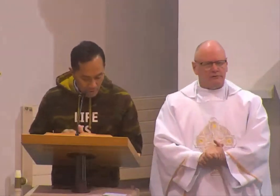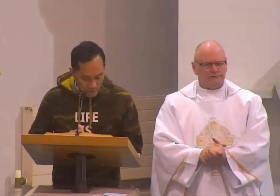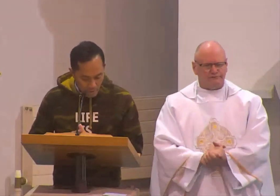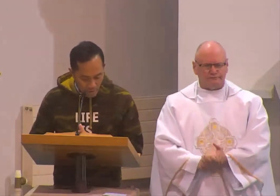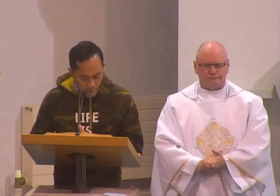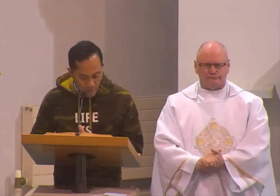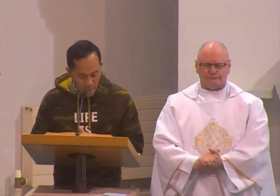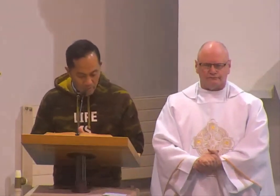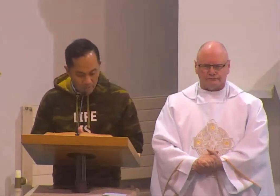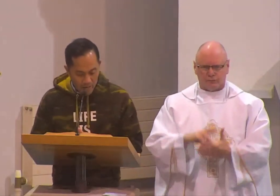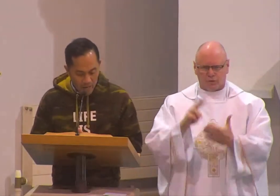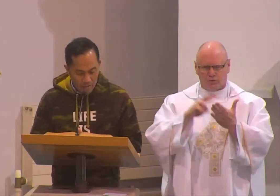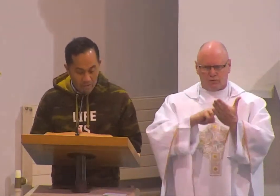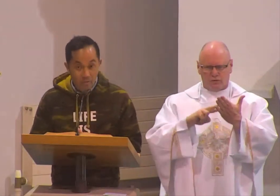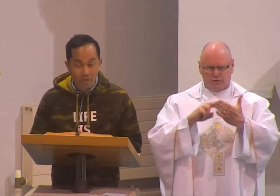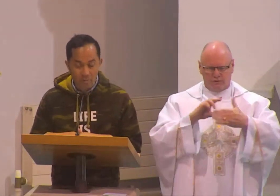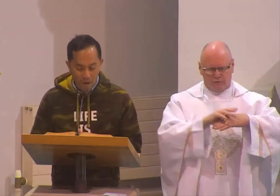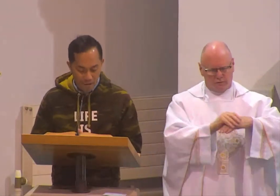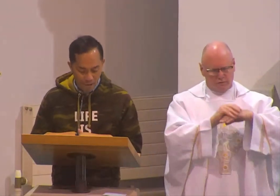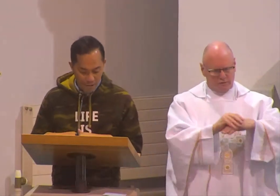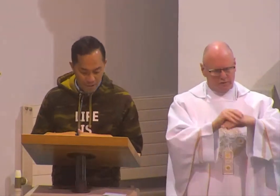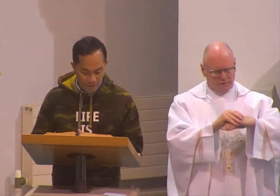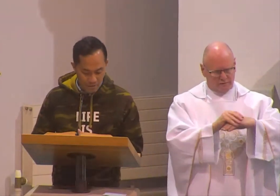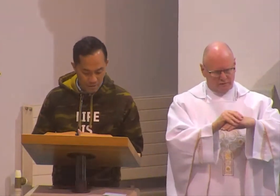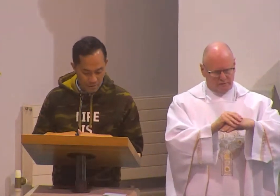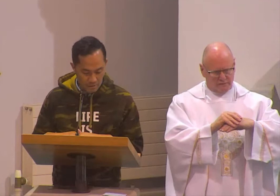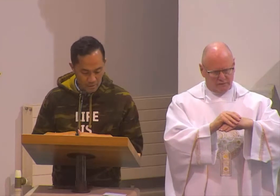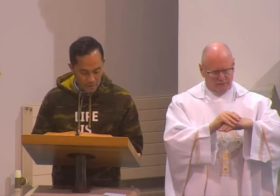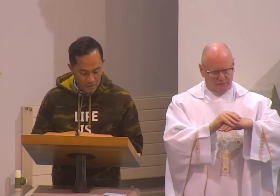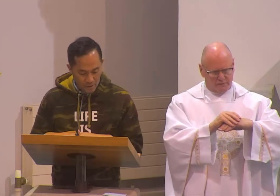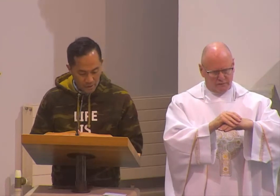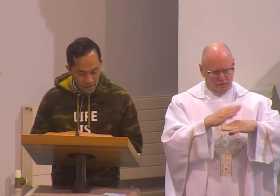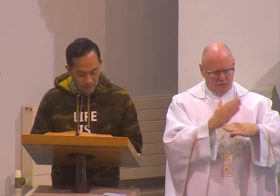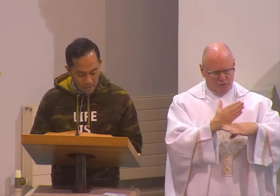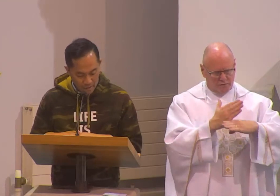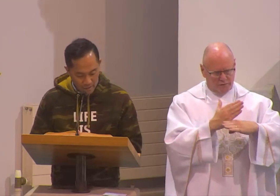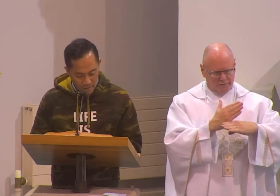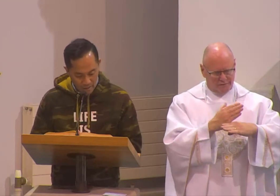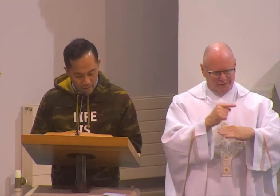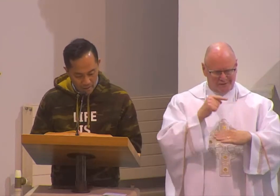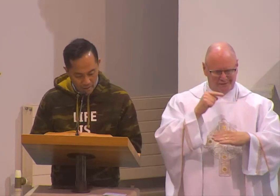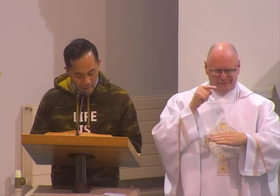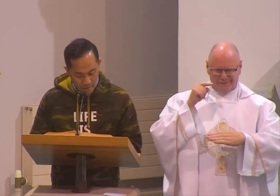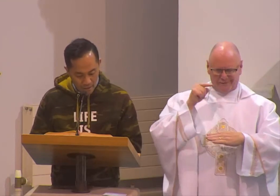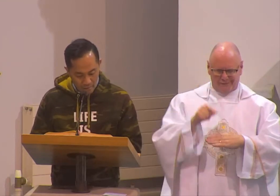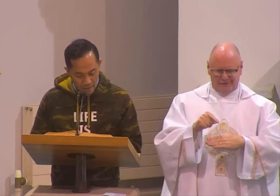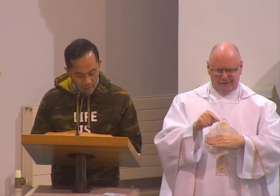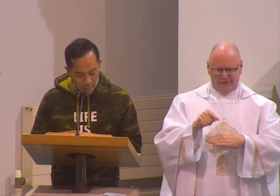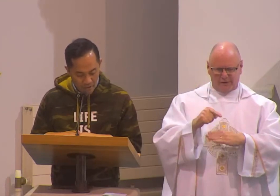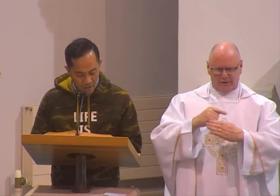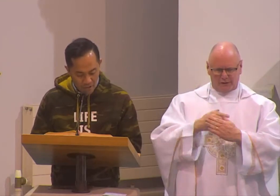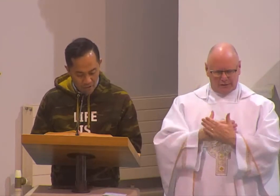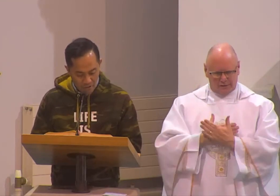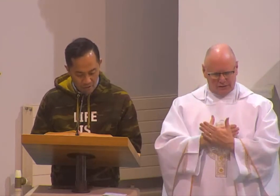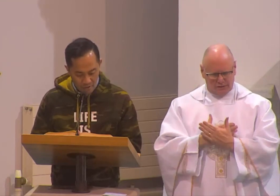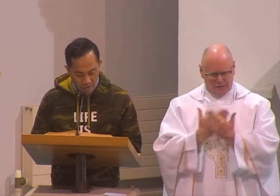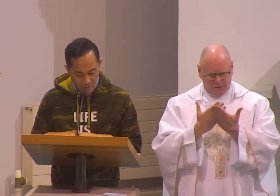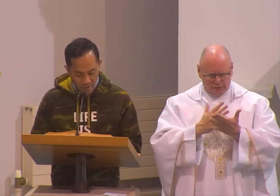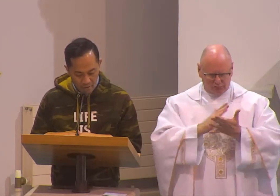A reading from the Acts of the Apostles. That day, a bitter persecution